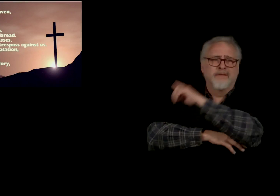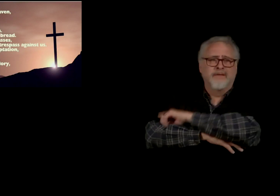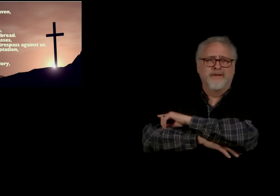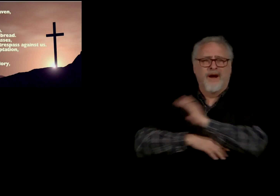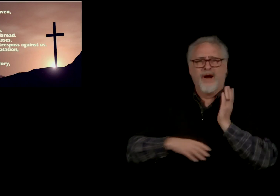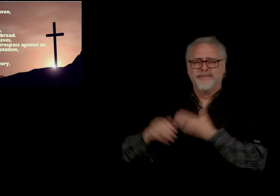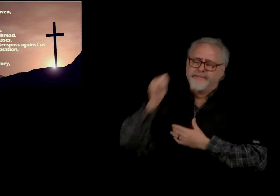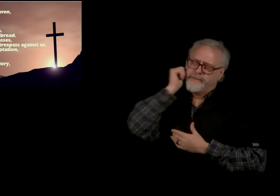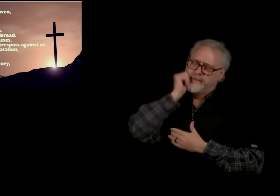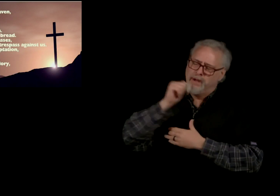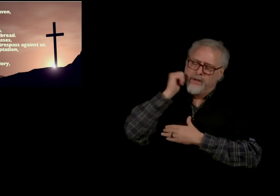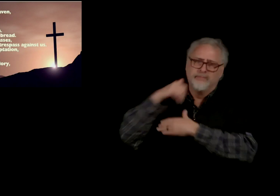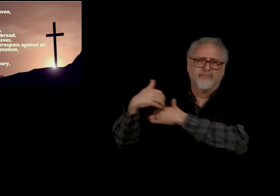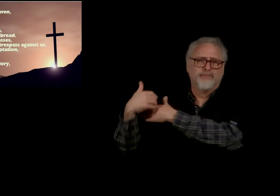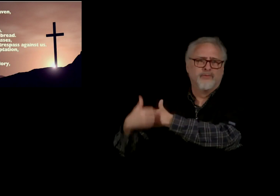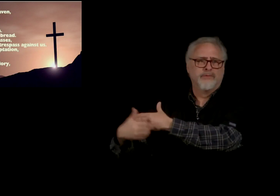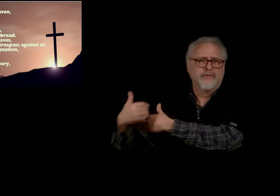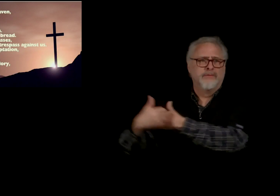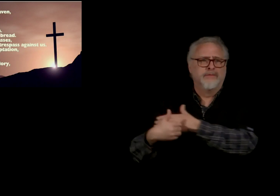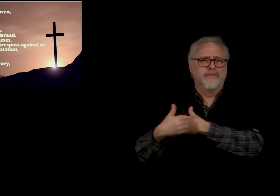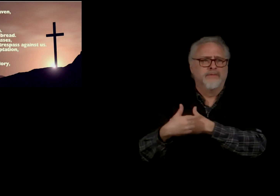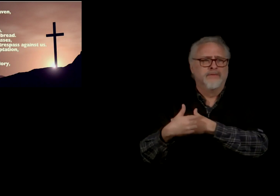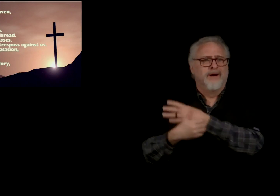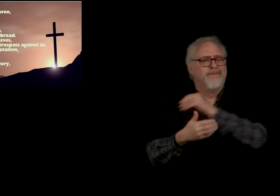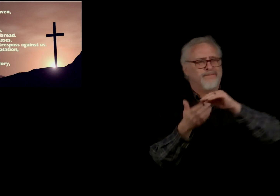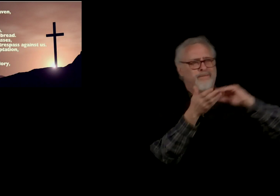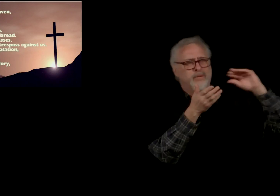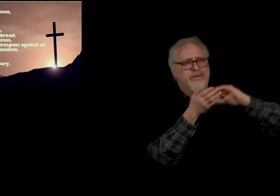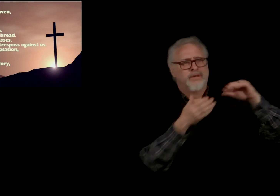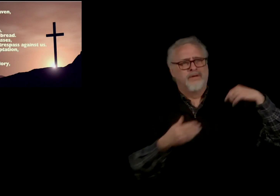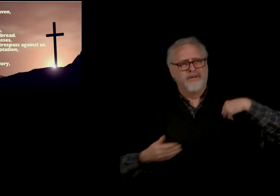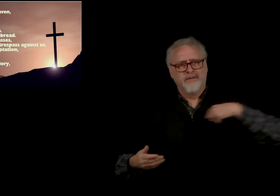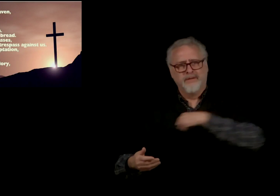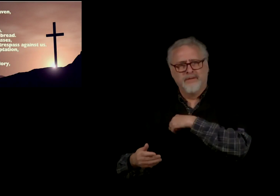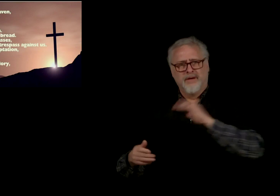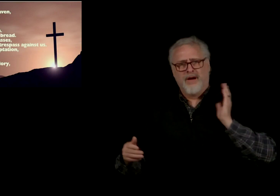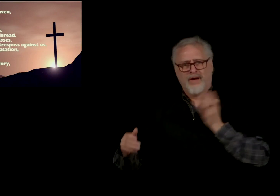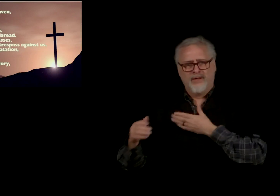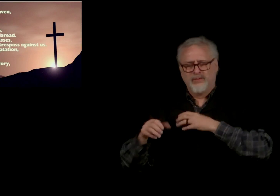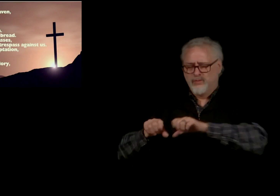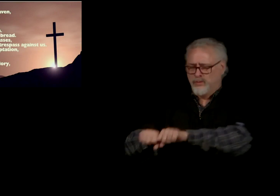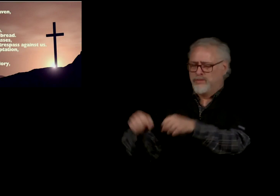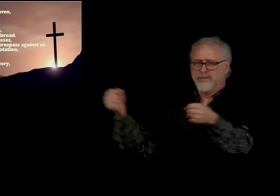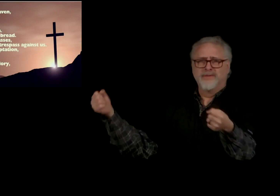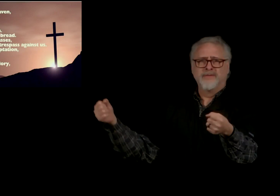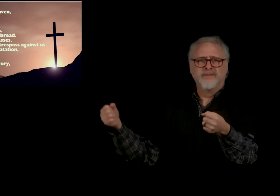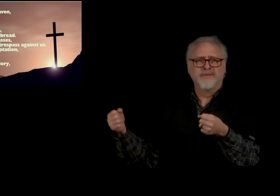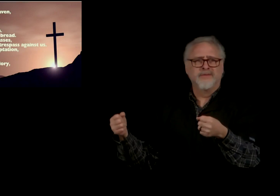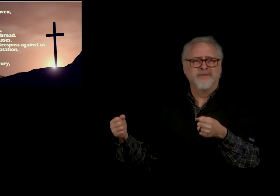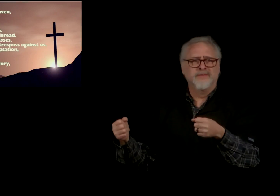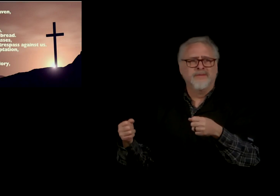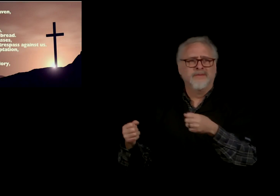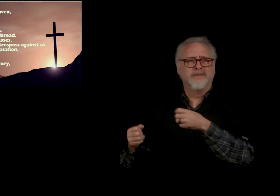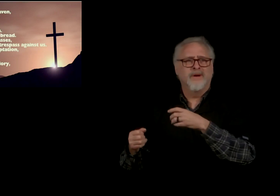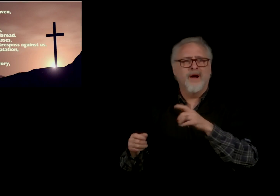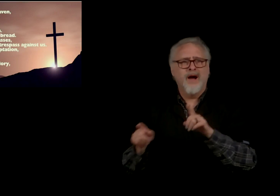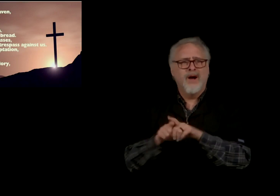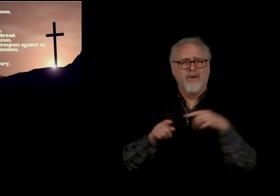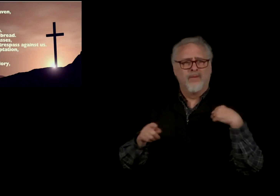day our daily bread, and forgive us our trespasses,